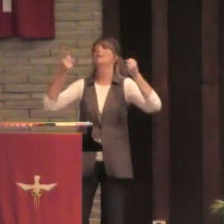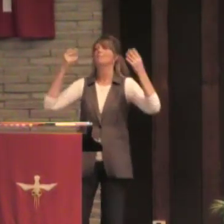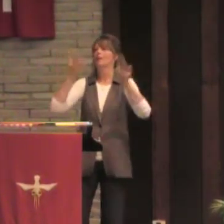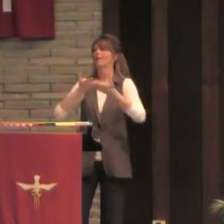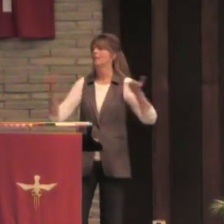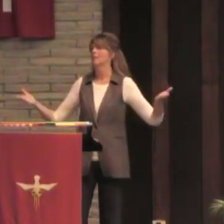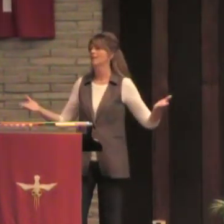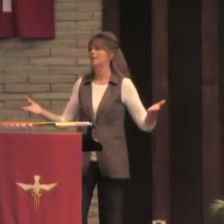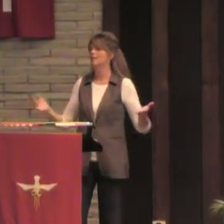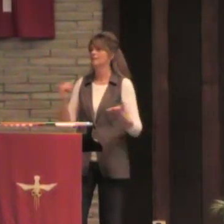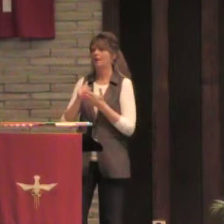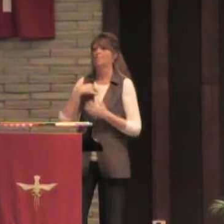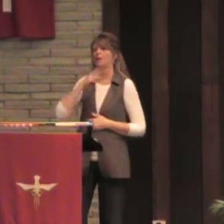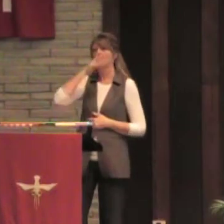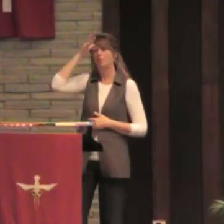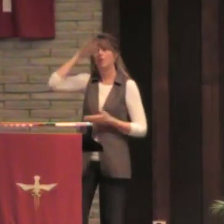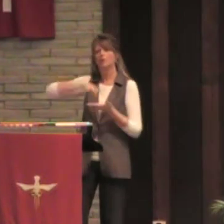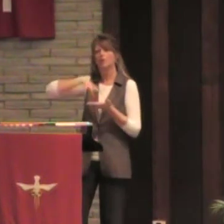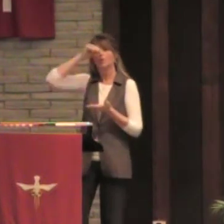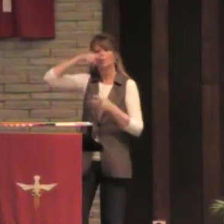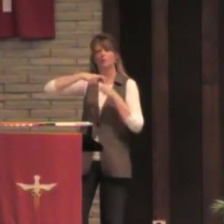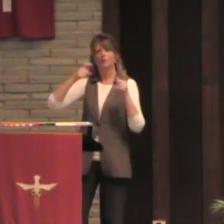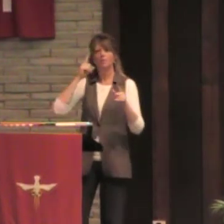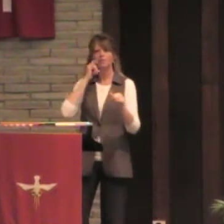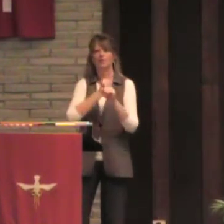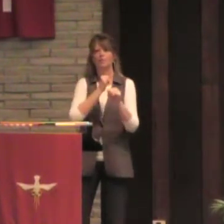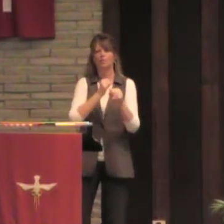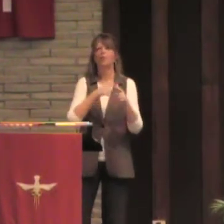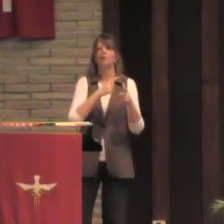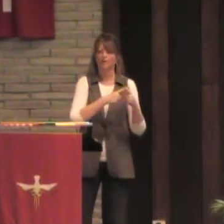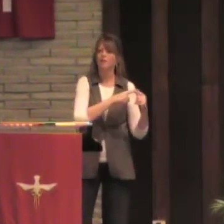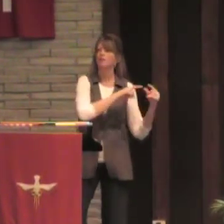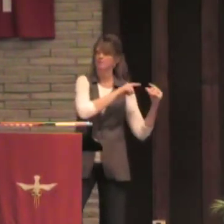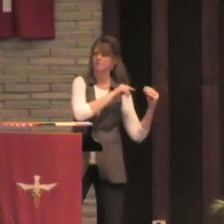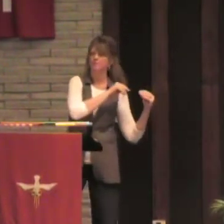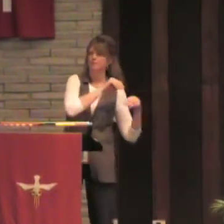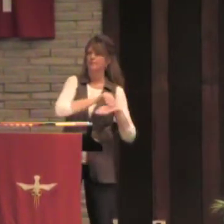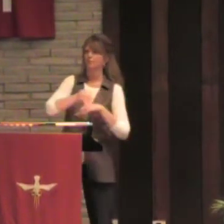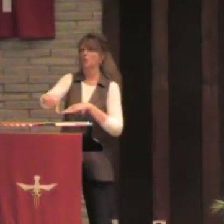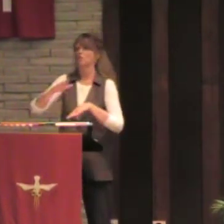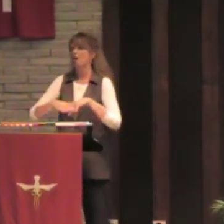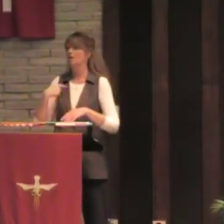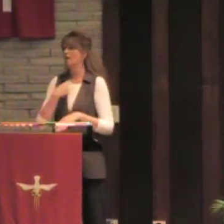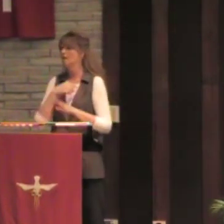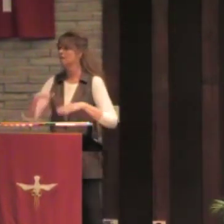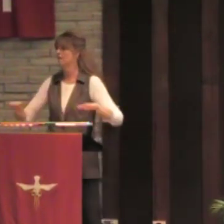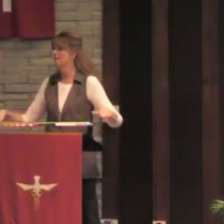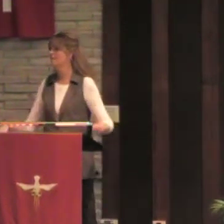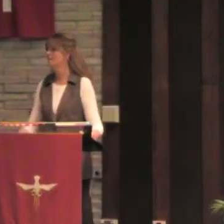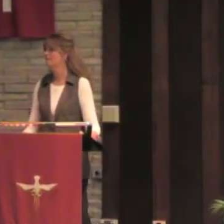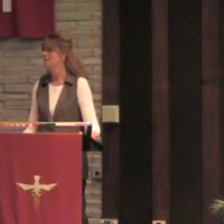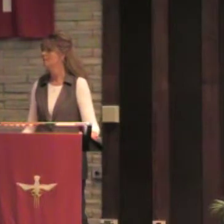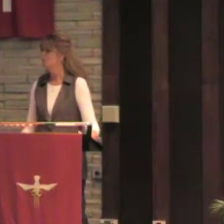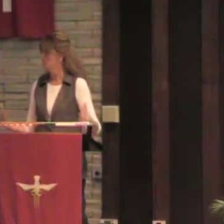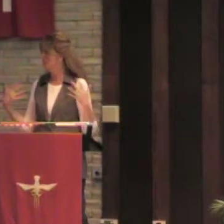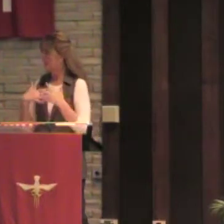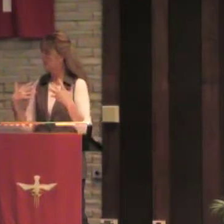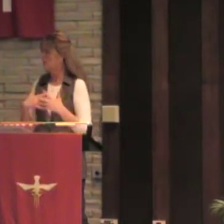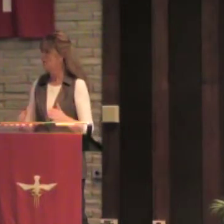outside of the hamper. There were just so many things that they were strict with. And my parents picked that up from the school for the deaf, and then they imposed those